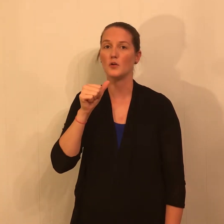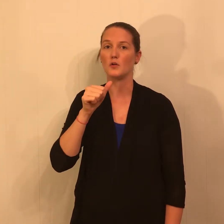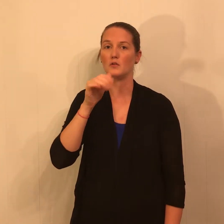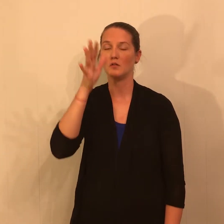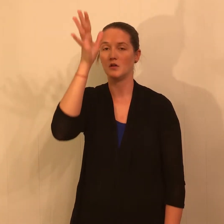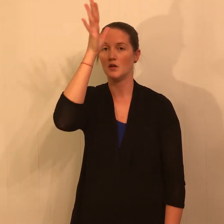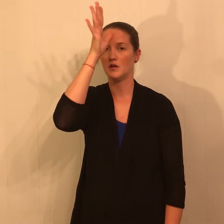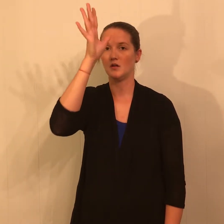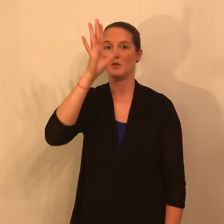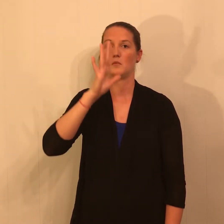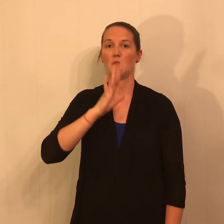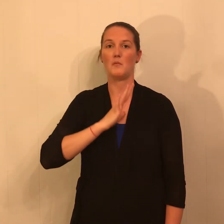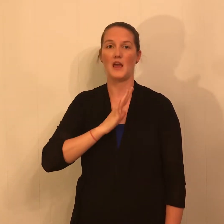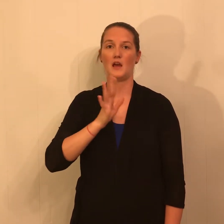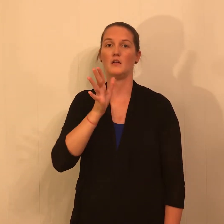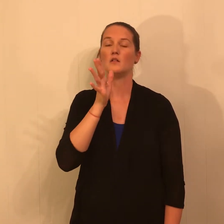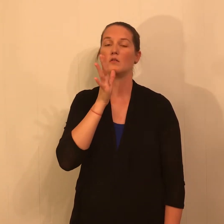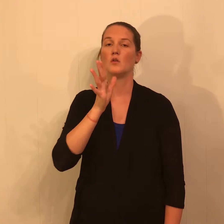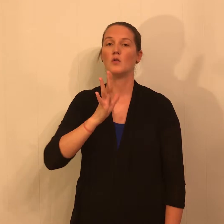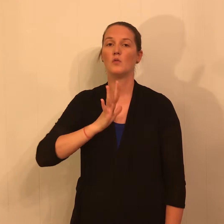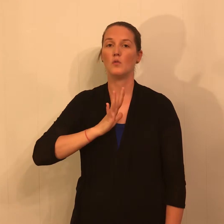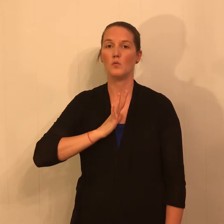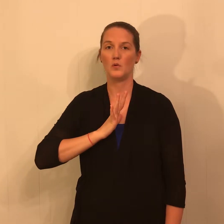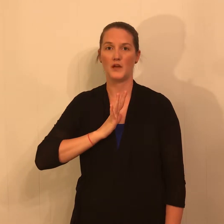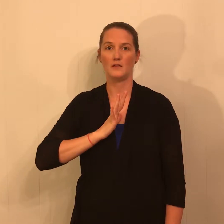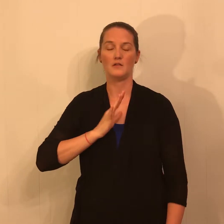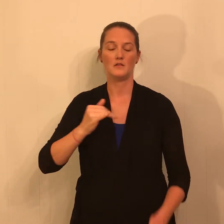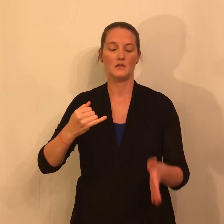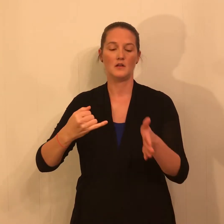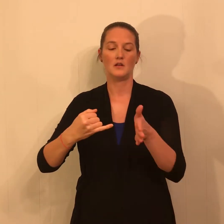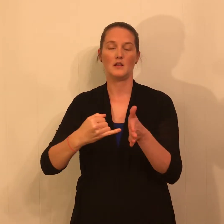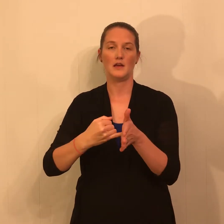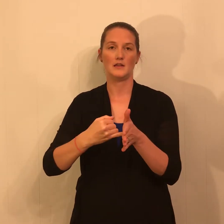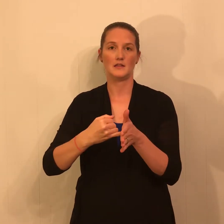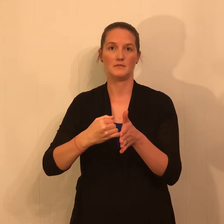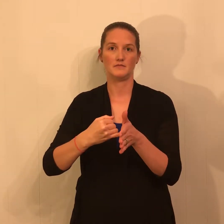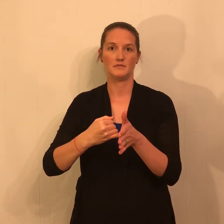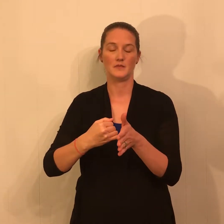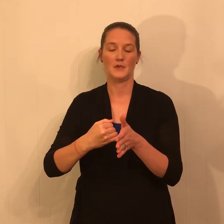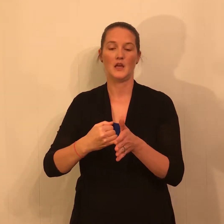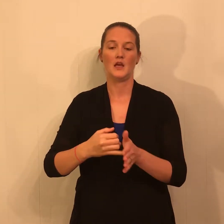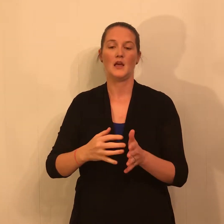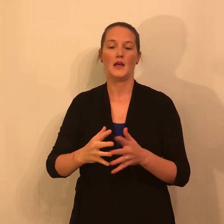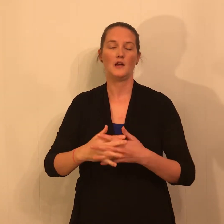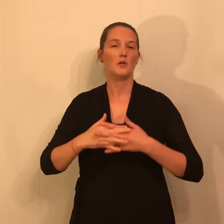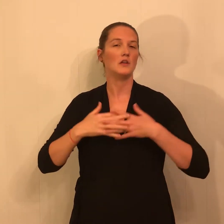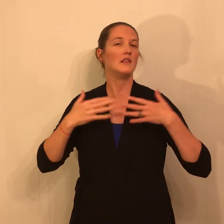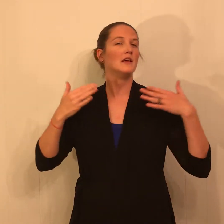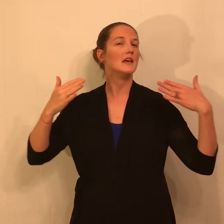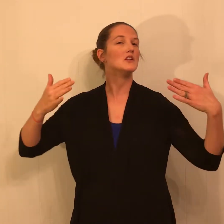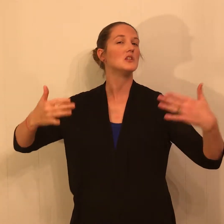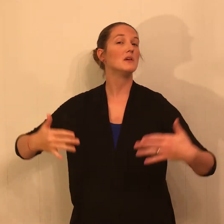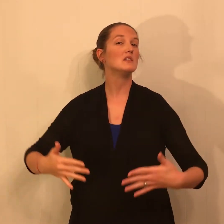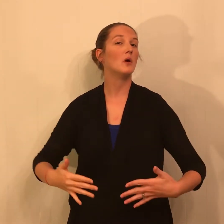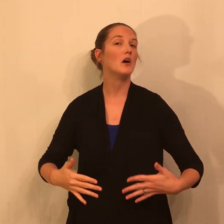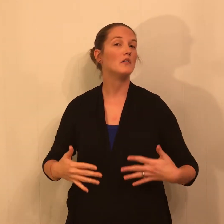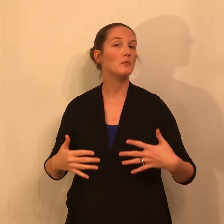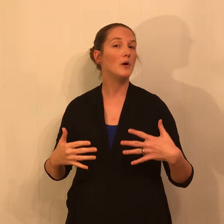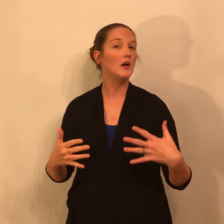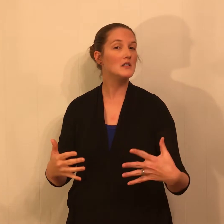girl, man, woman, it. And I don't really think it should be as part of